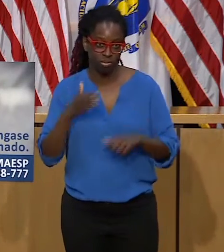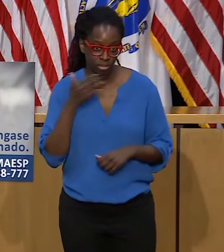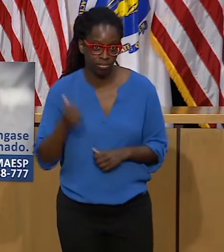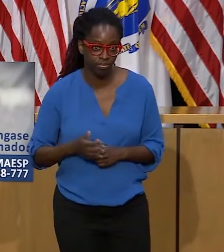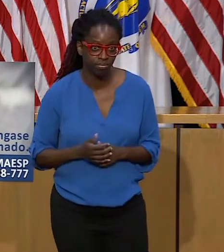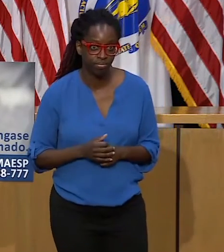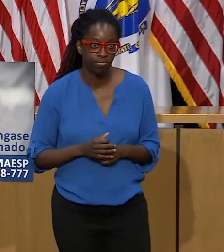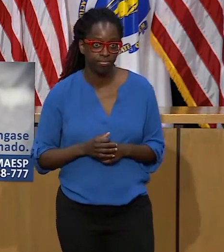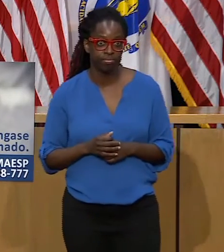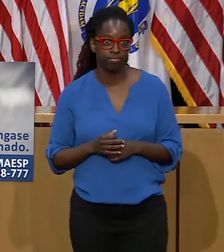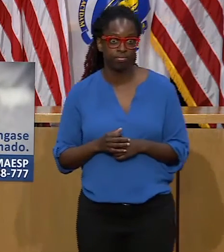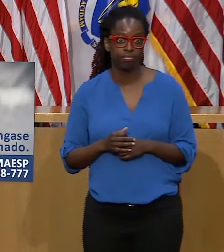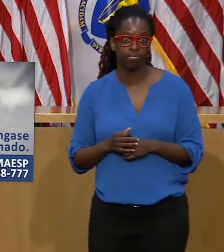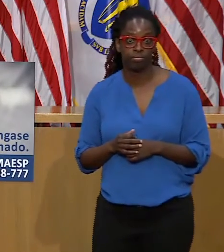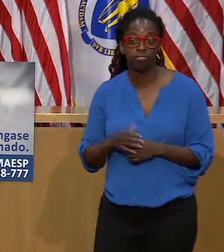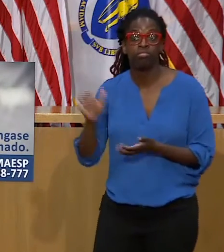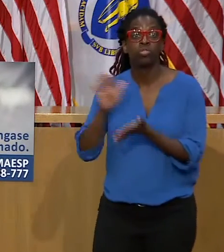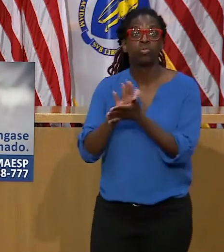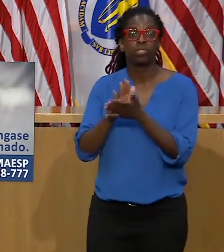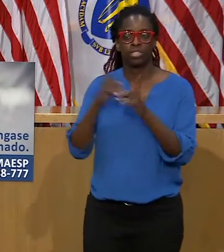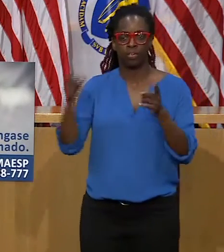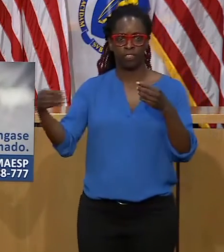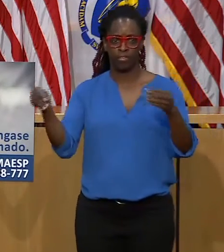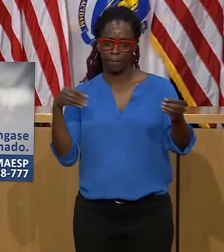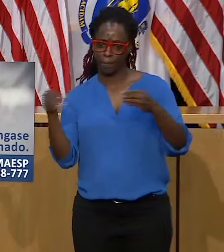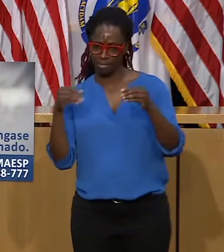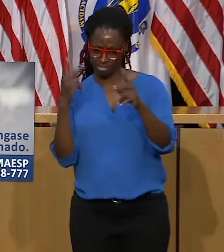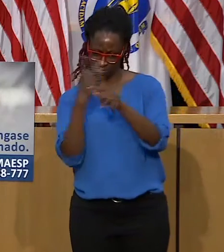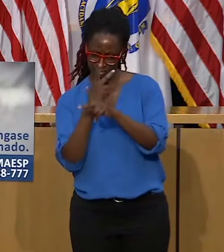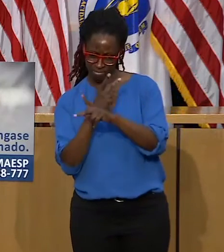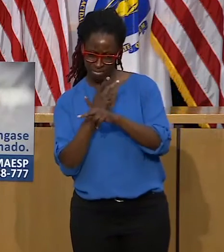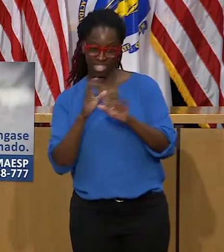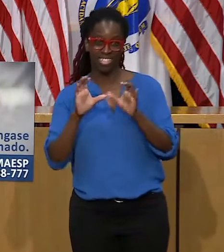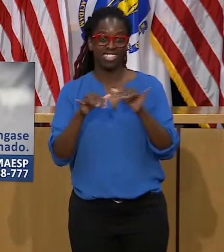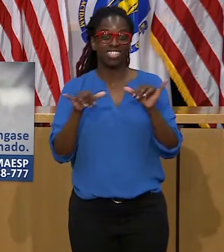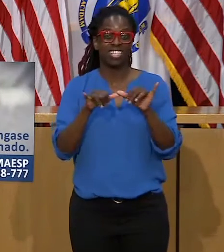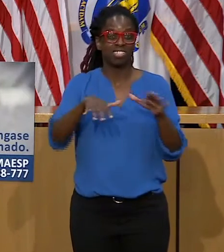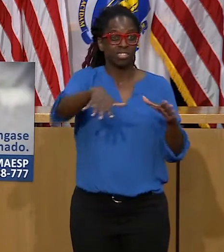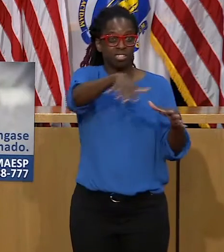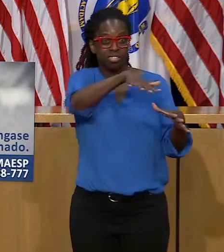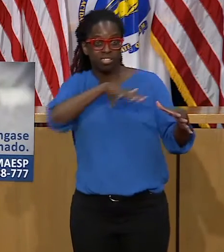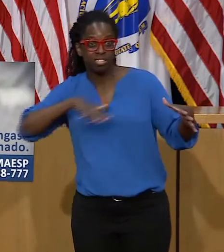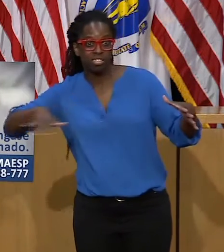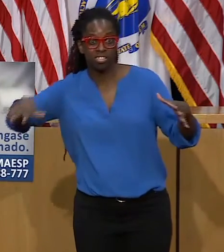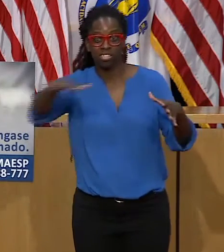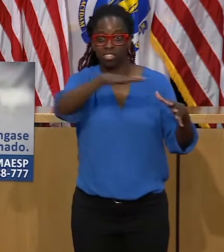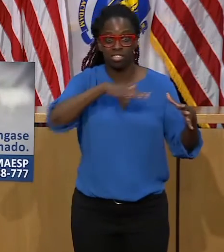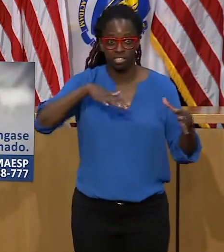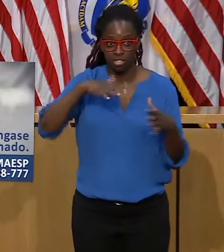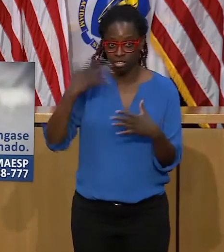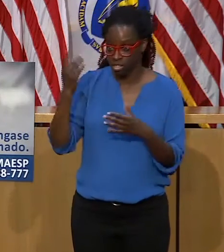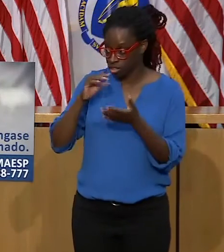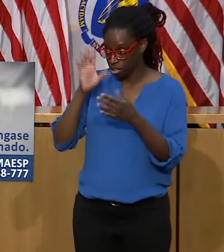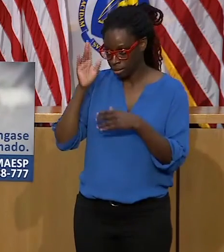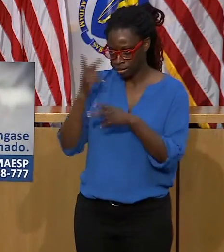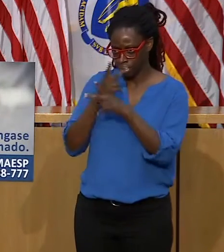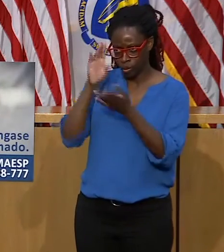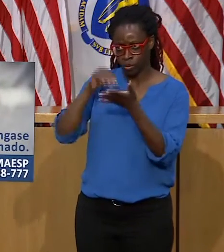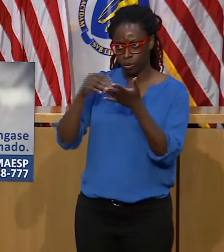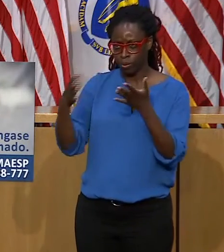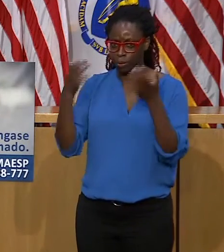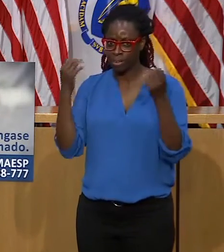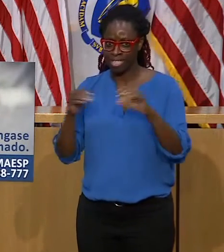can bring back to classrooms. We understand this will be difficult for schools to make these